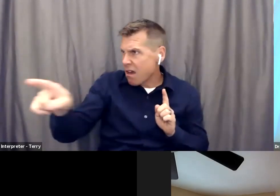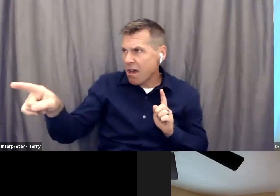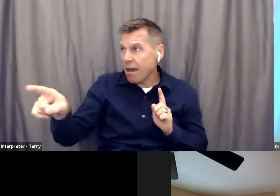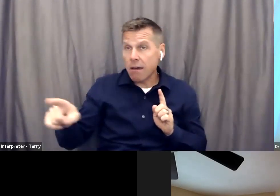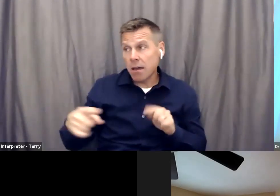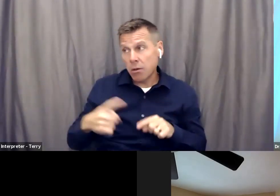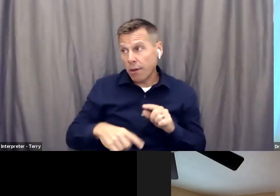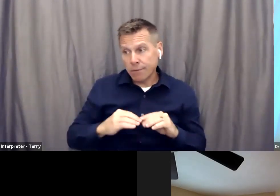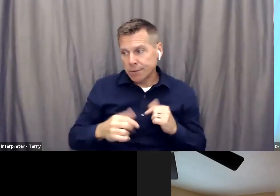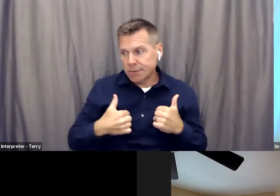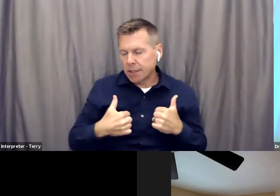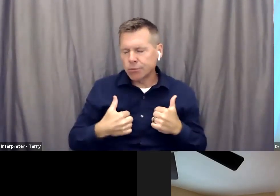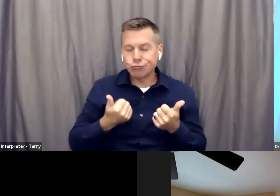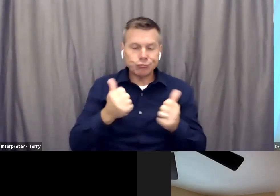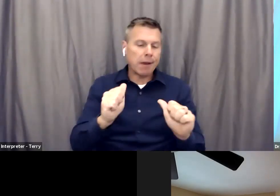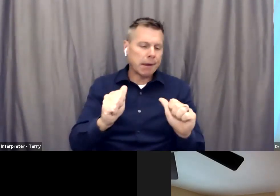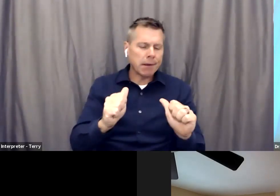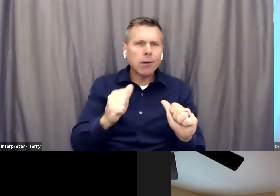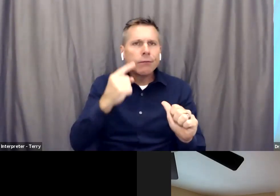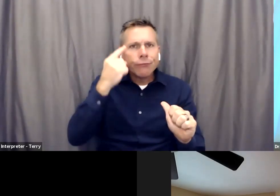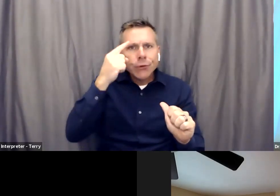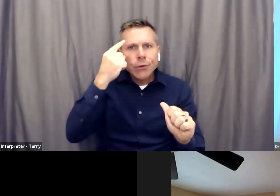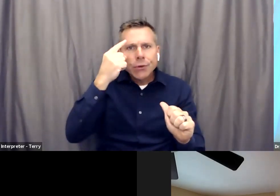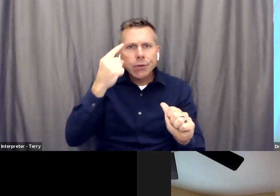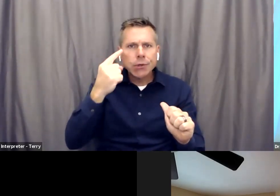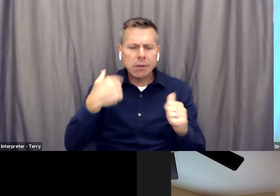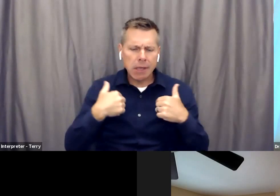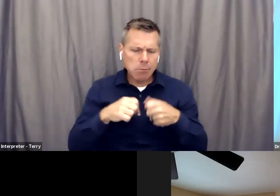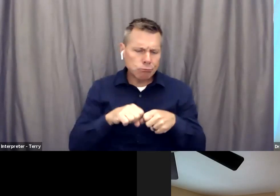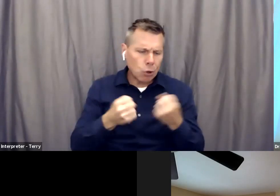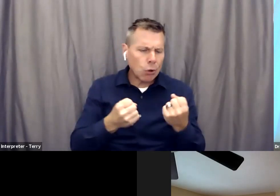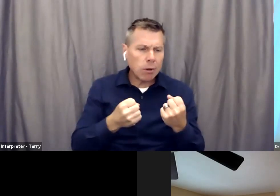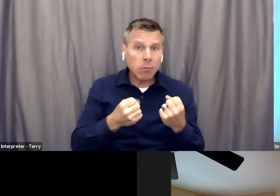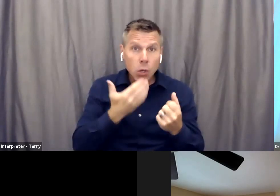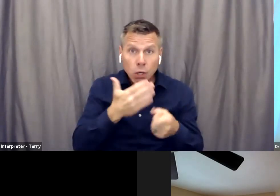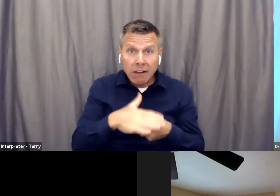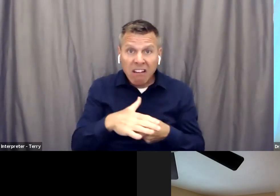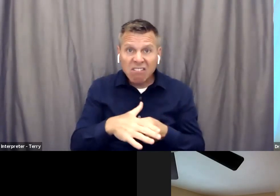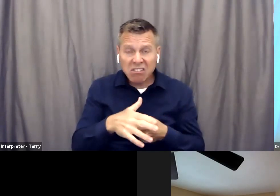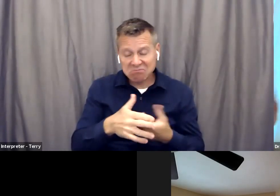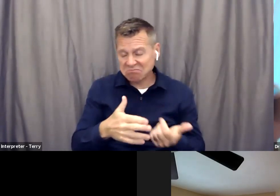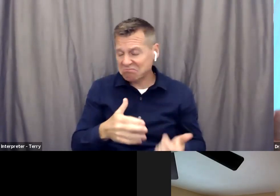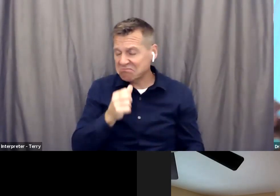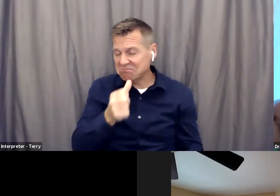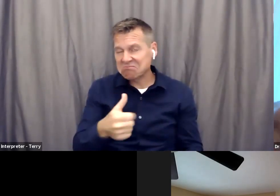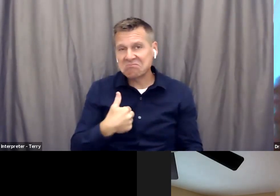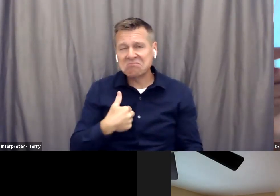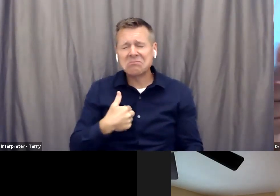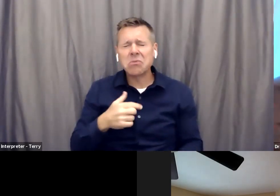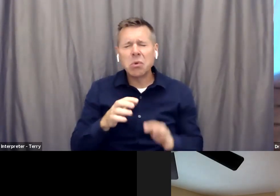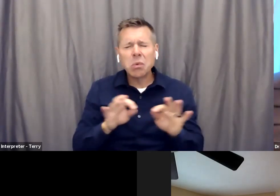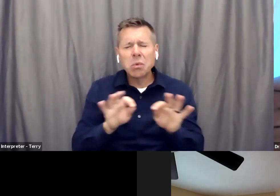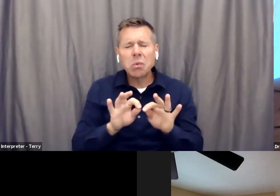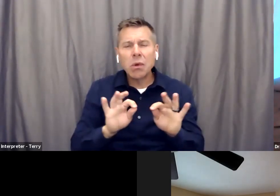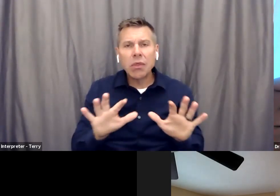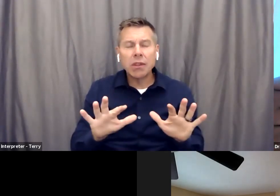not try. I'm broken. I'm not good enough. I'm useless. And so they're